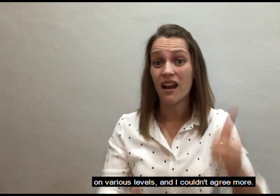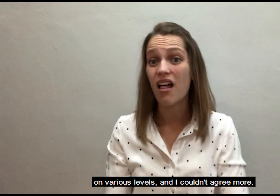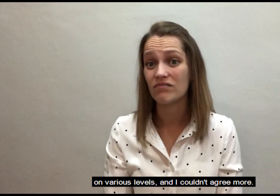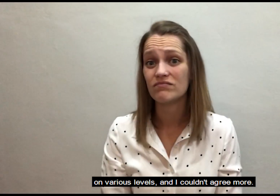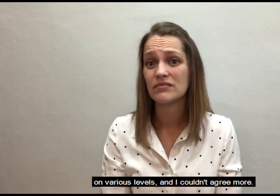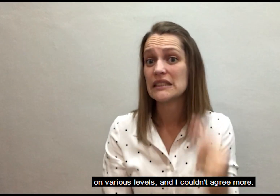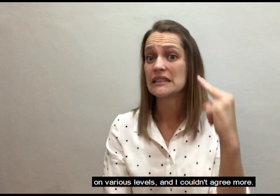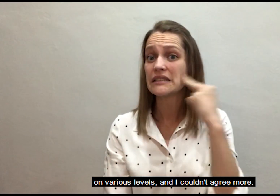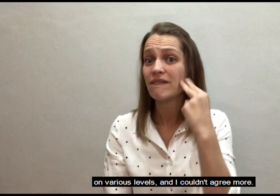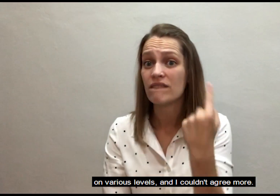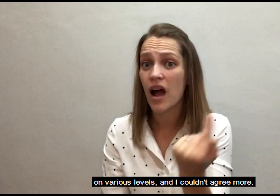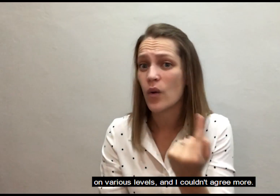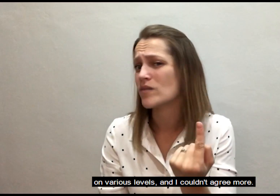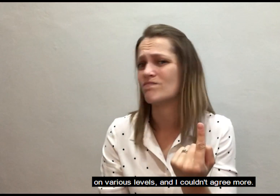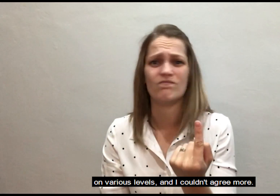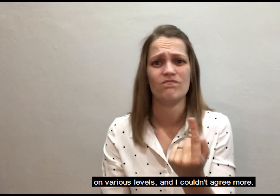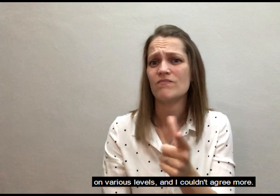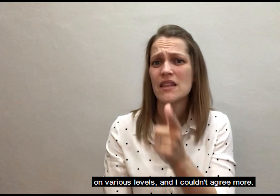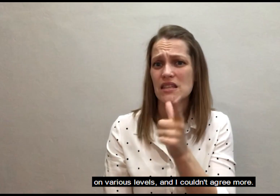more.